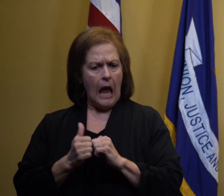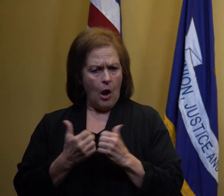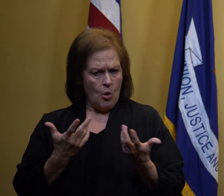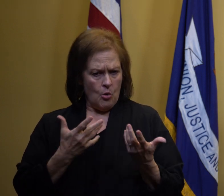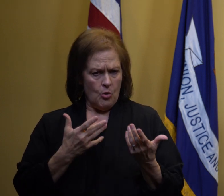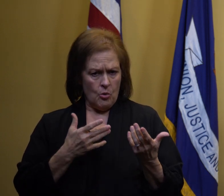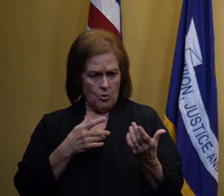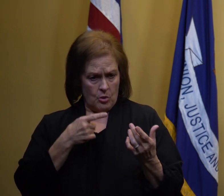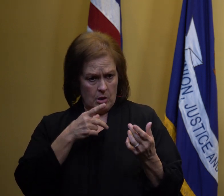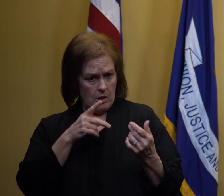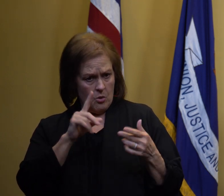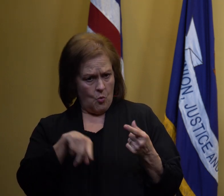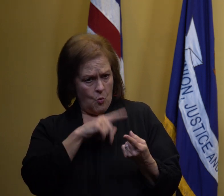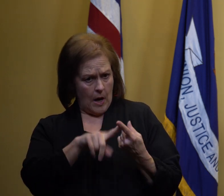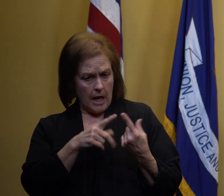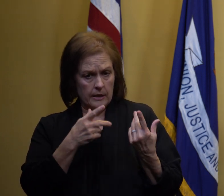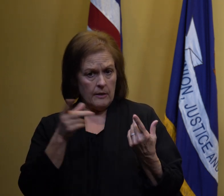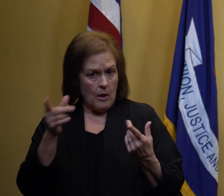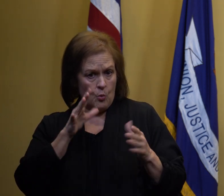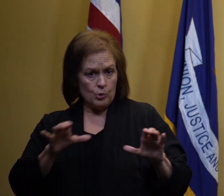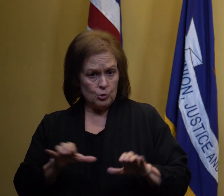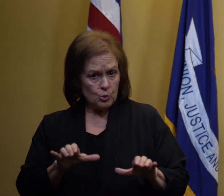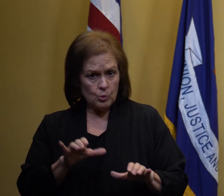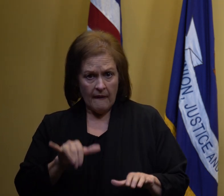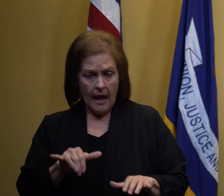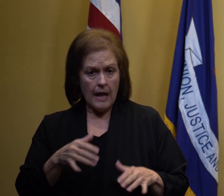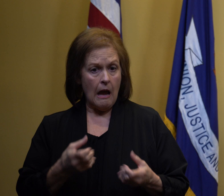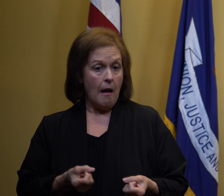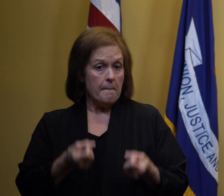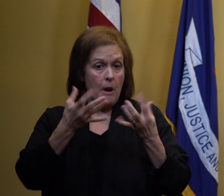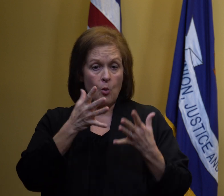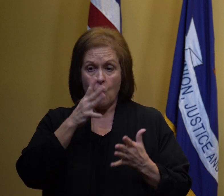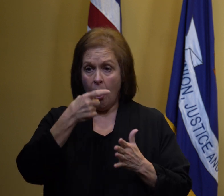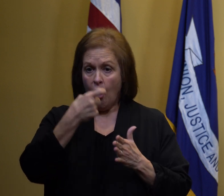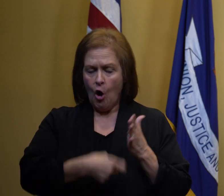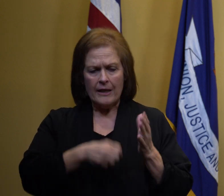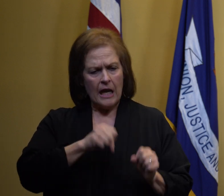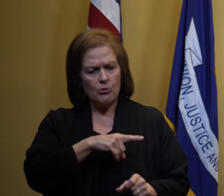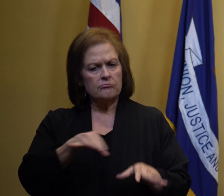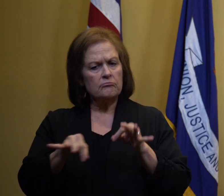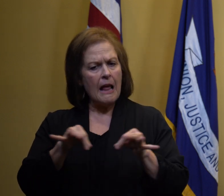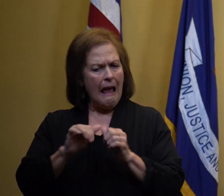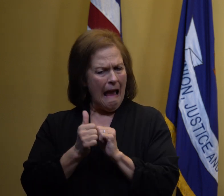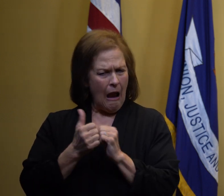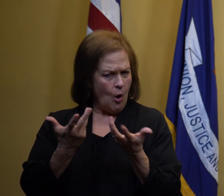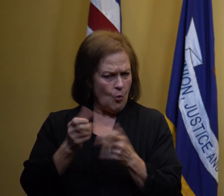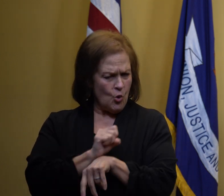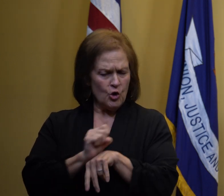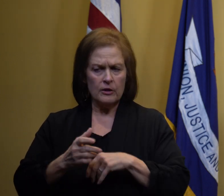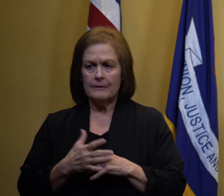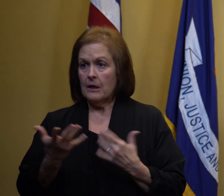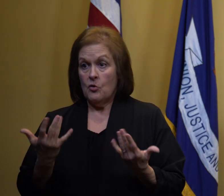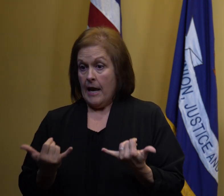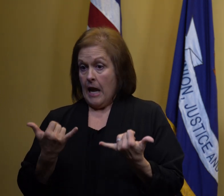there a target date to potentially do it, and how much could it cost? Kind of elaborate on how it would work. So first of all,